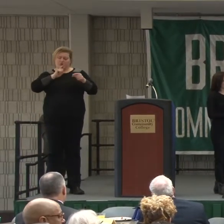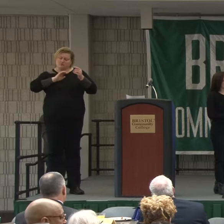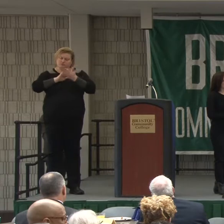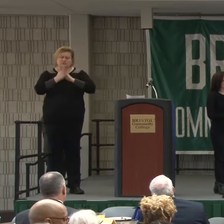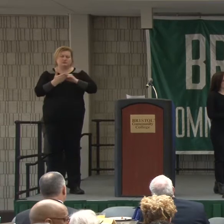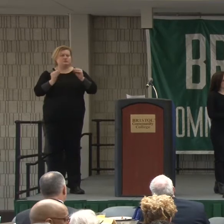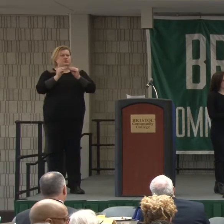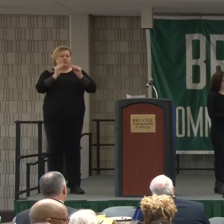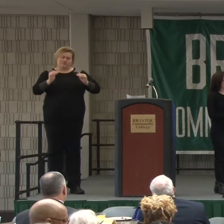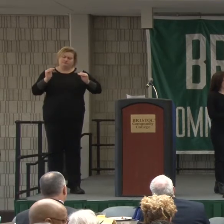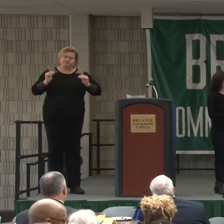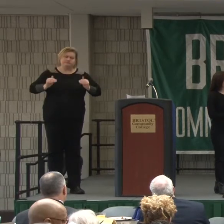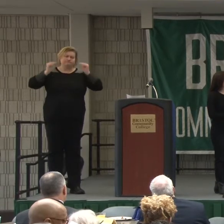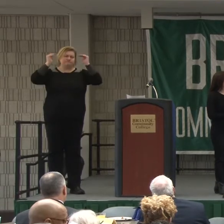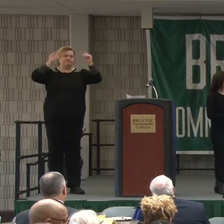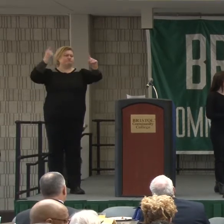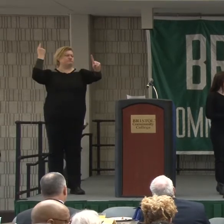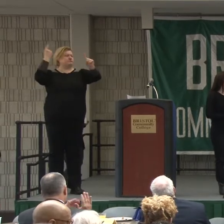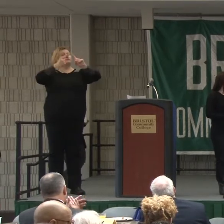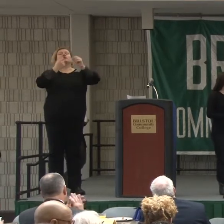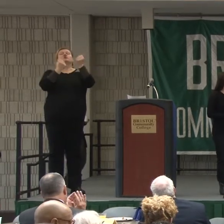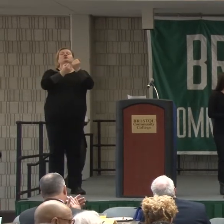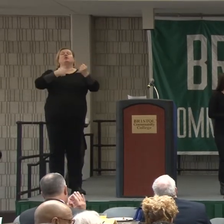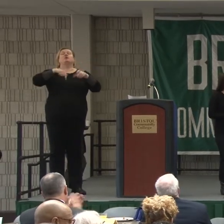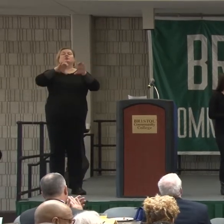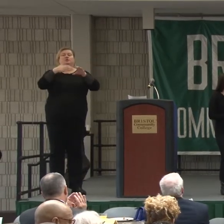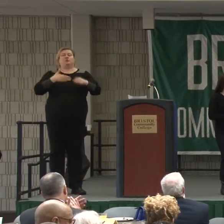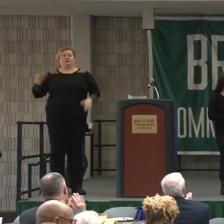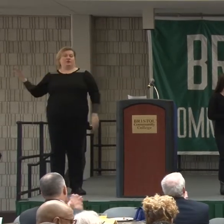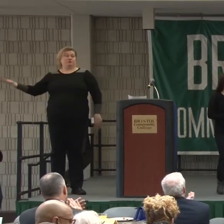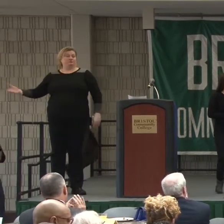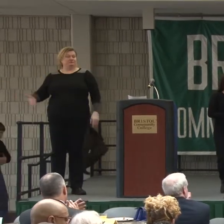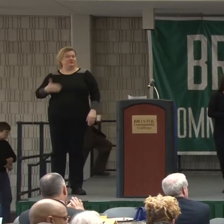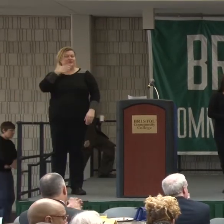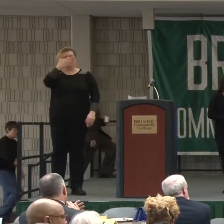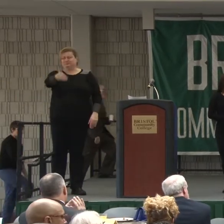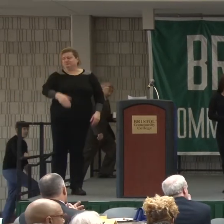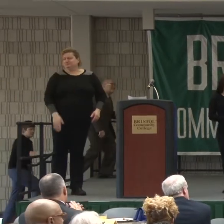You set the bar. So support what we do. We'll be on this side. Thank you.